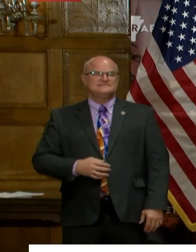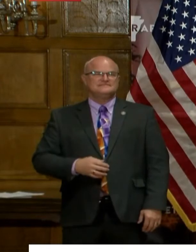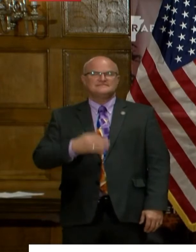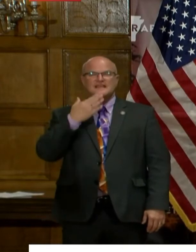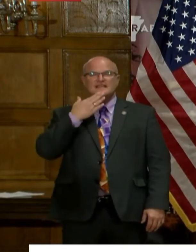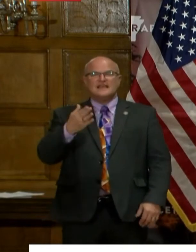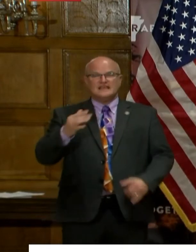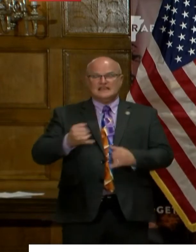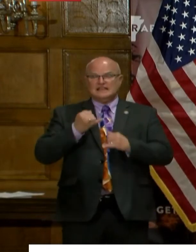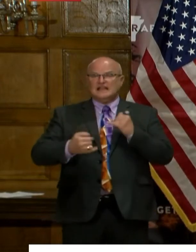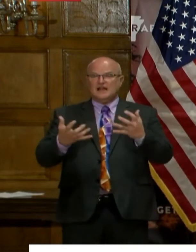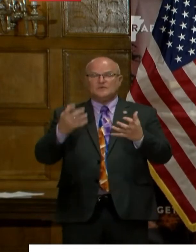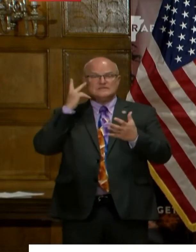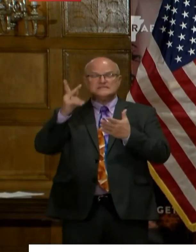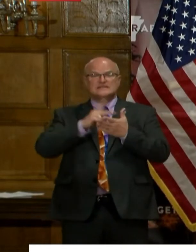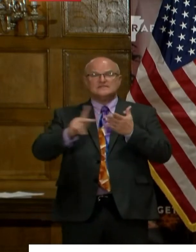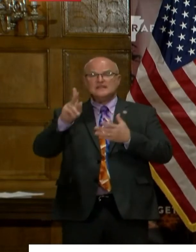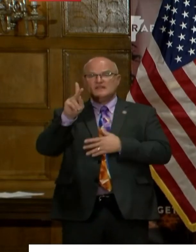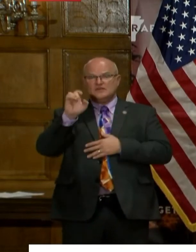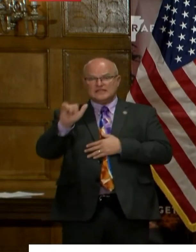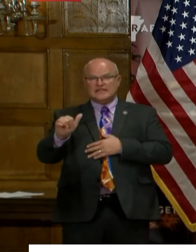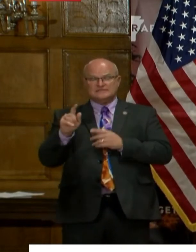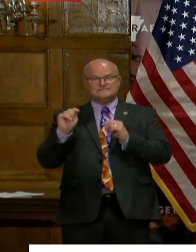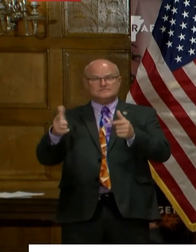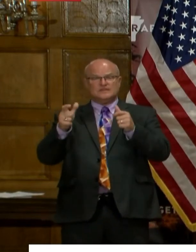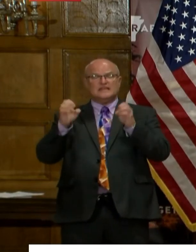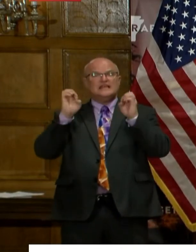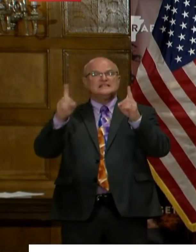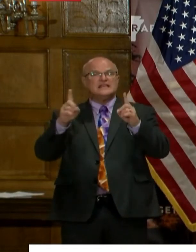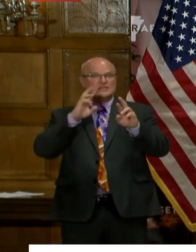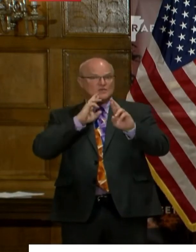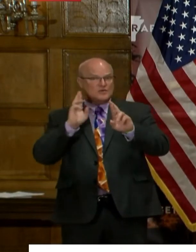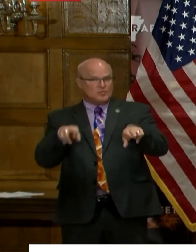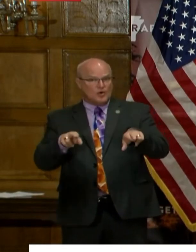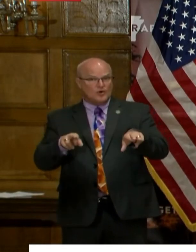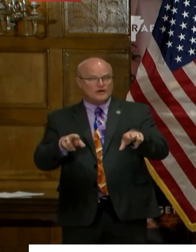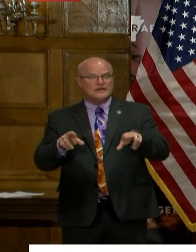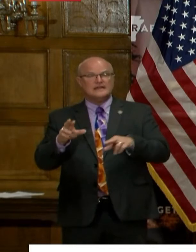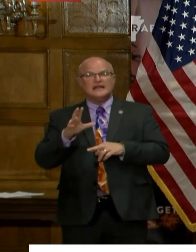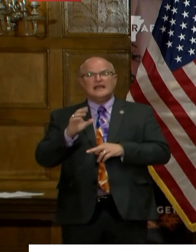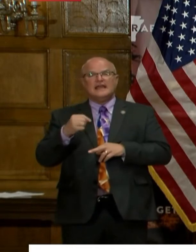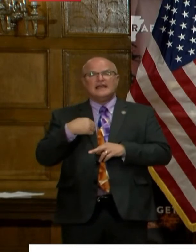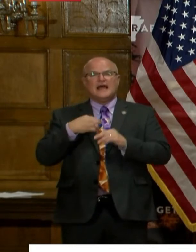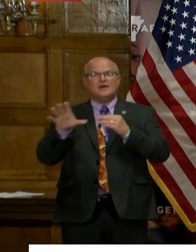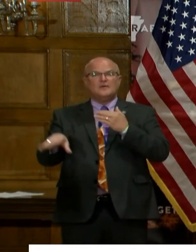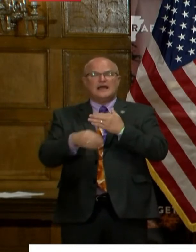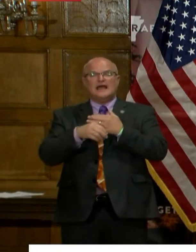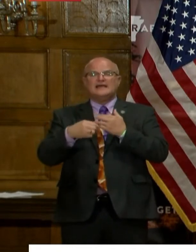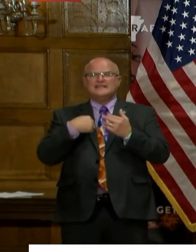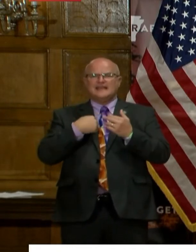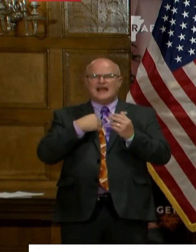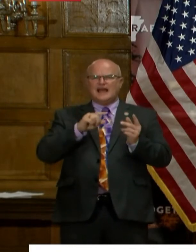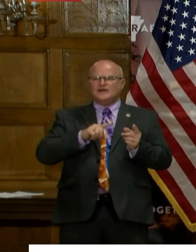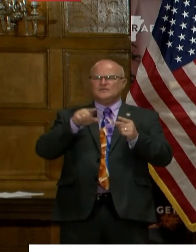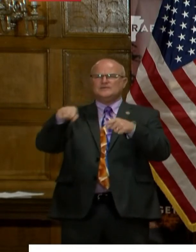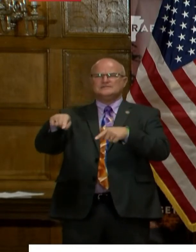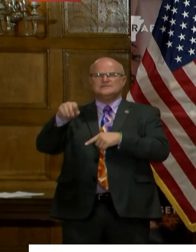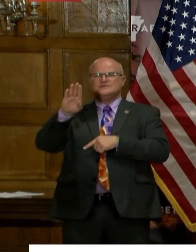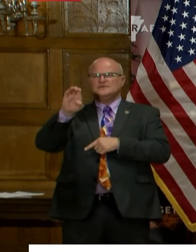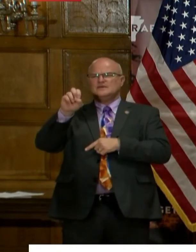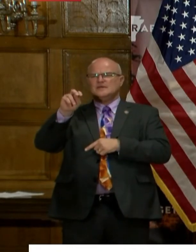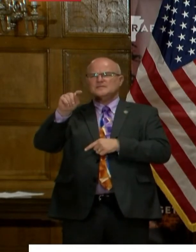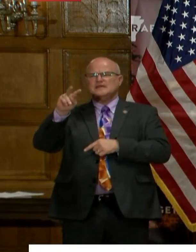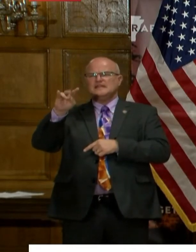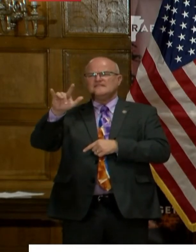Thank you. And lastly, I want Secretary Key to give us a quick education report. And I will add that I went to a Bentonville